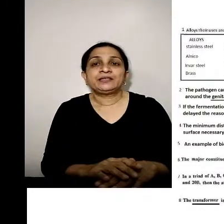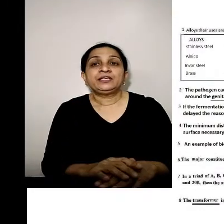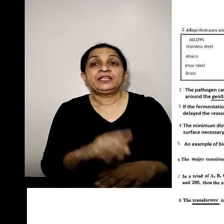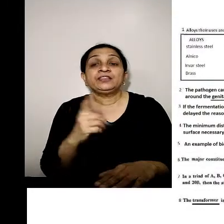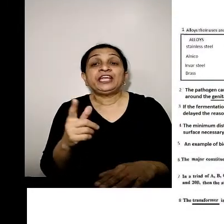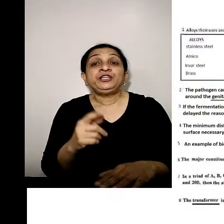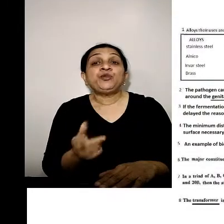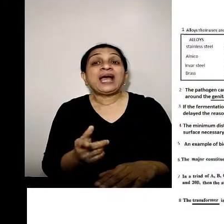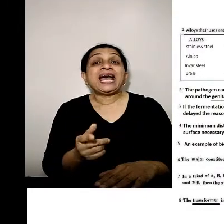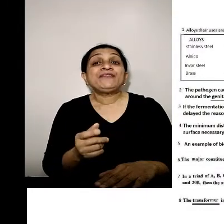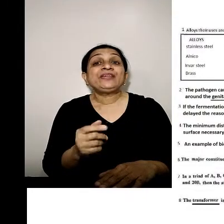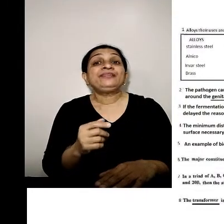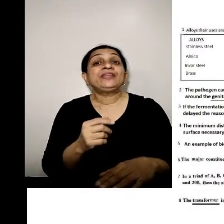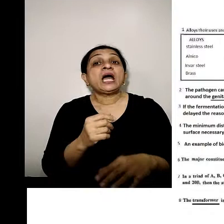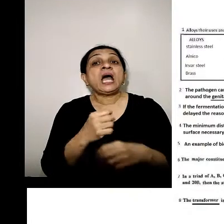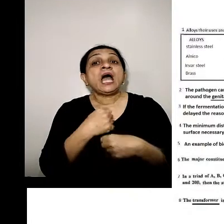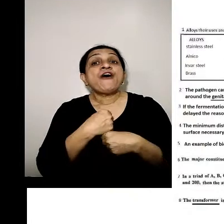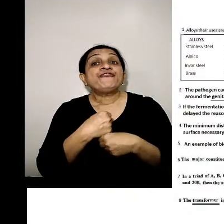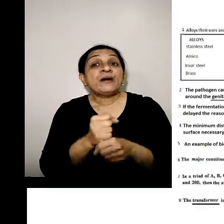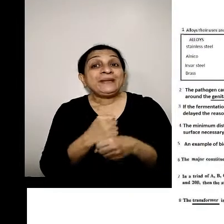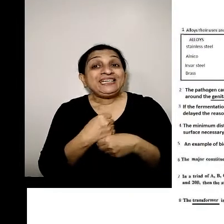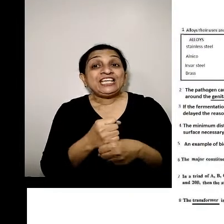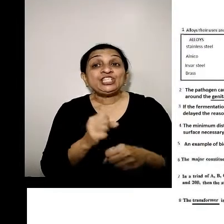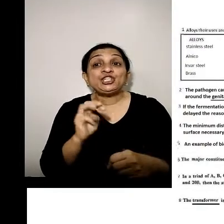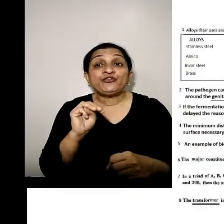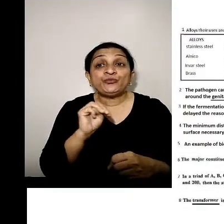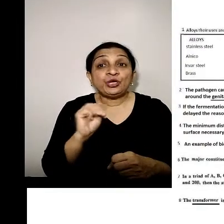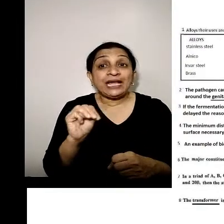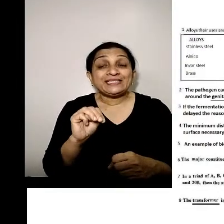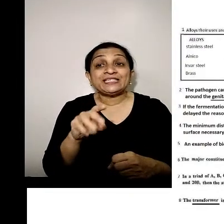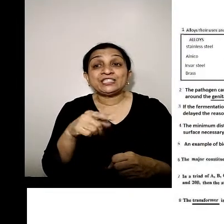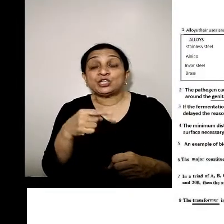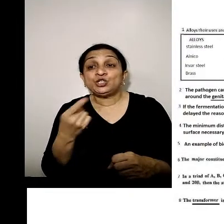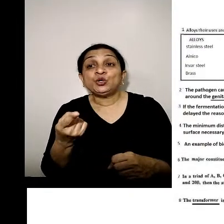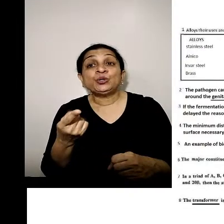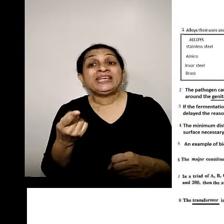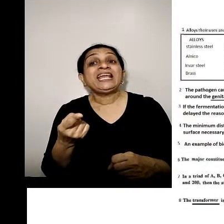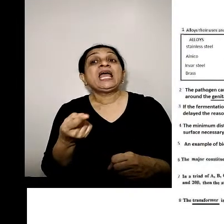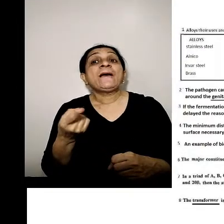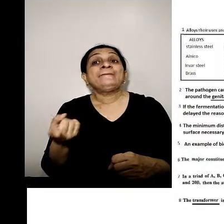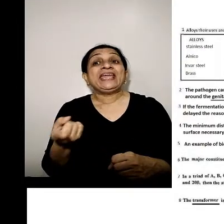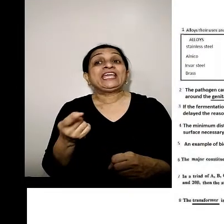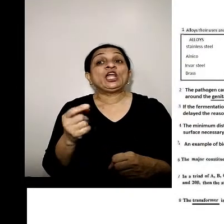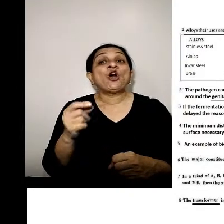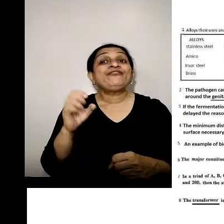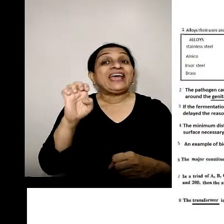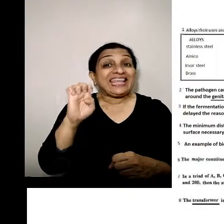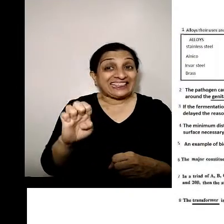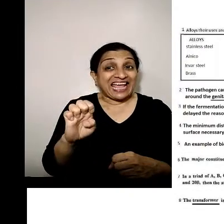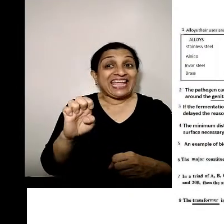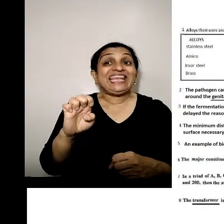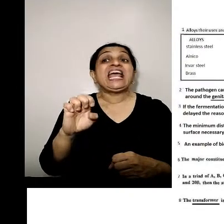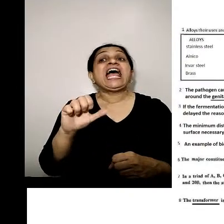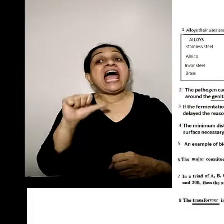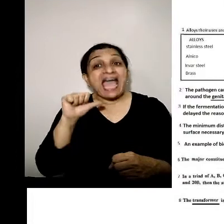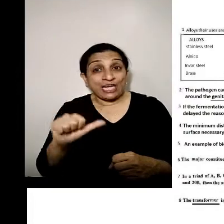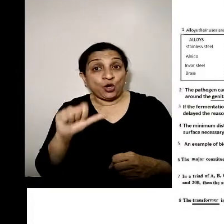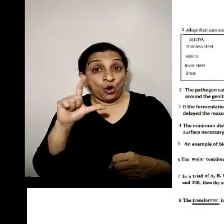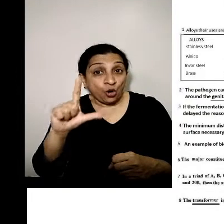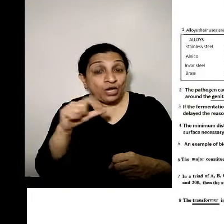genitals. Then you have in the fermentation of molasses during making of